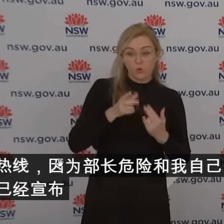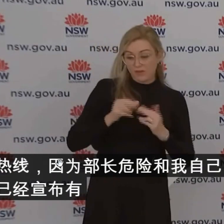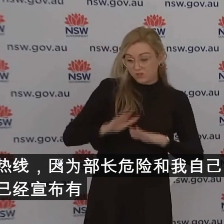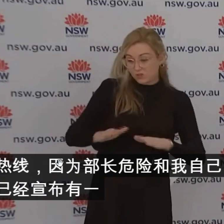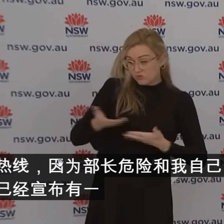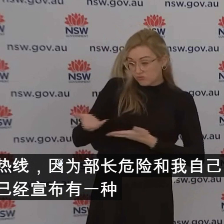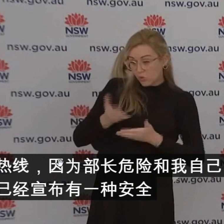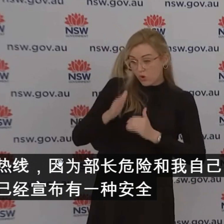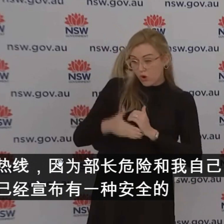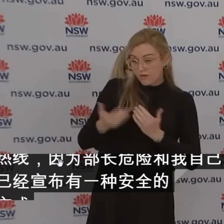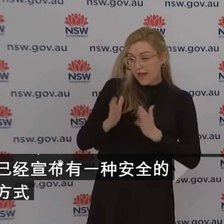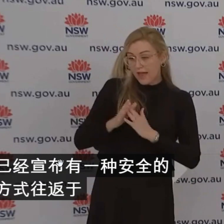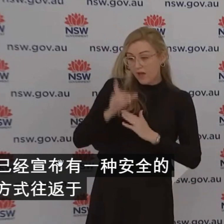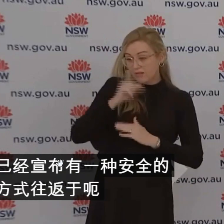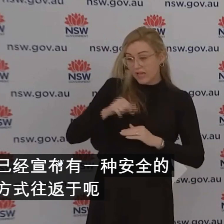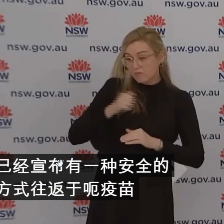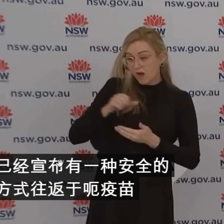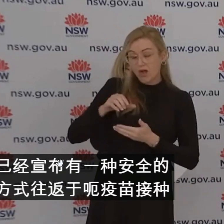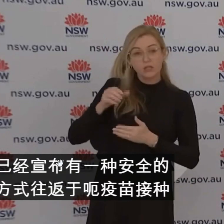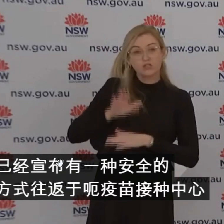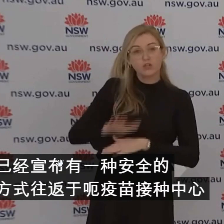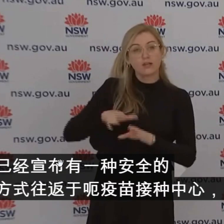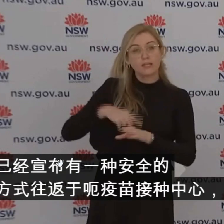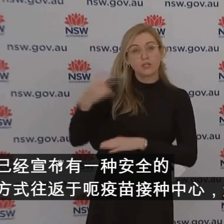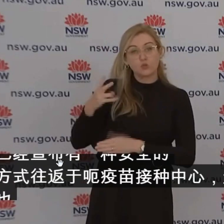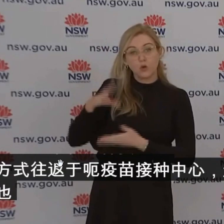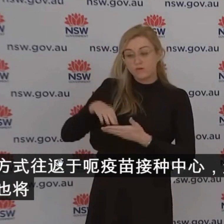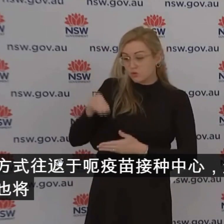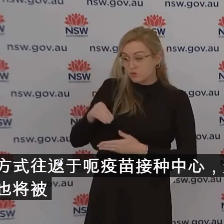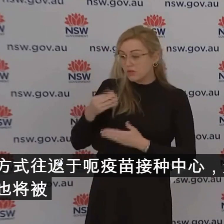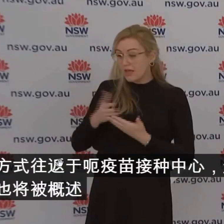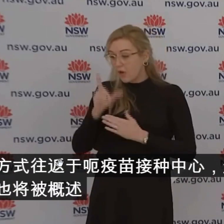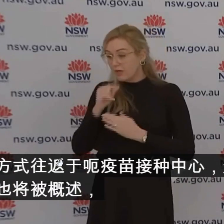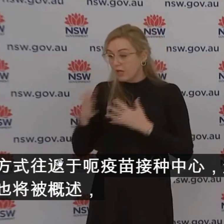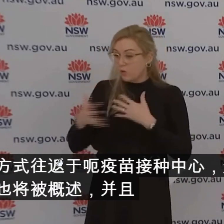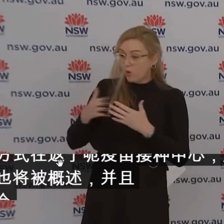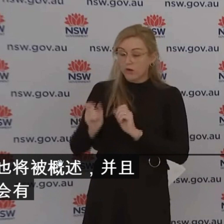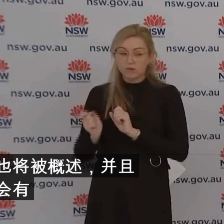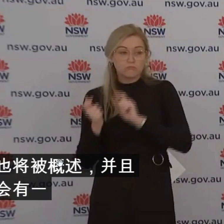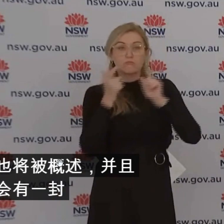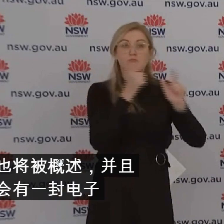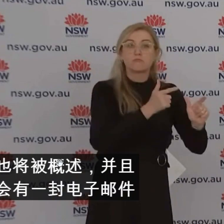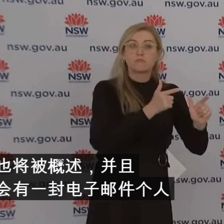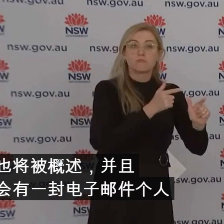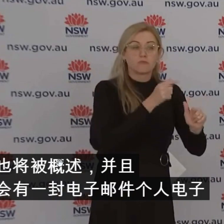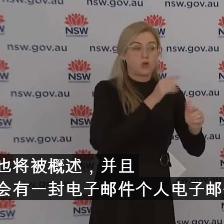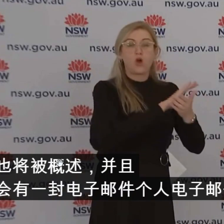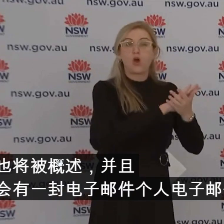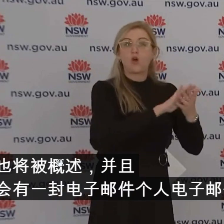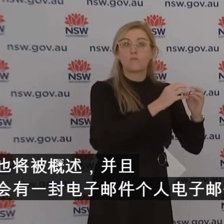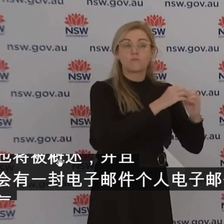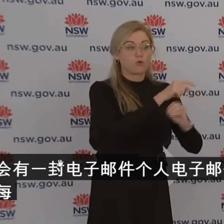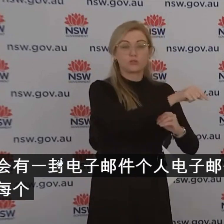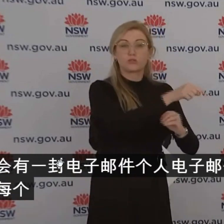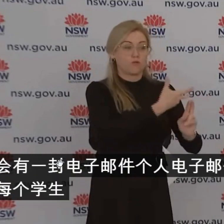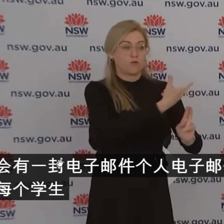have announced. There's a safe way to get to and from the vaccination hub, which will be outlined as well. And there will be an individual email